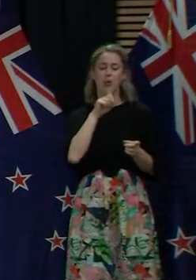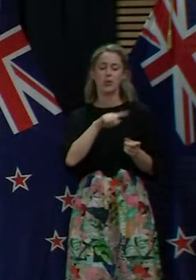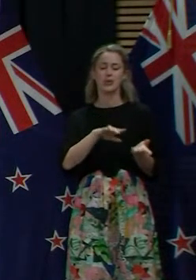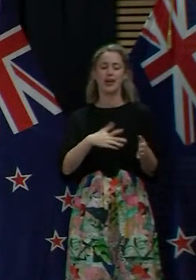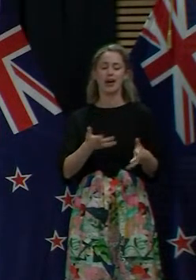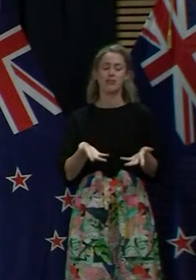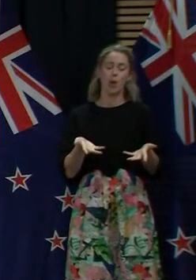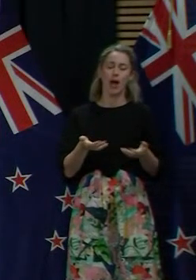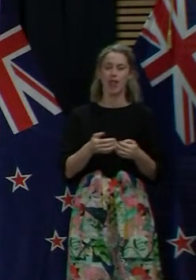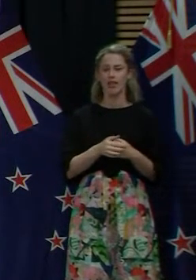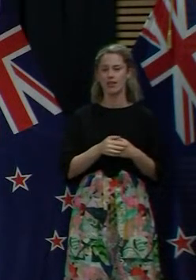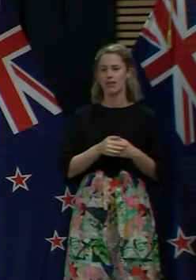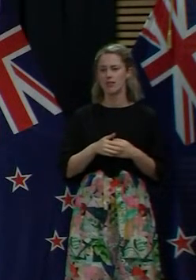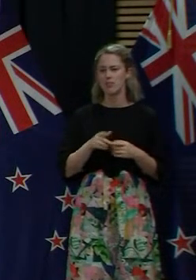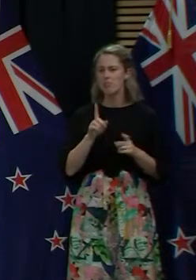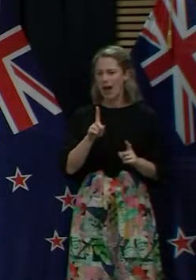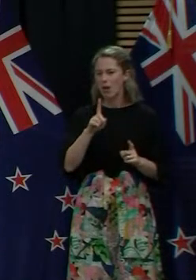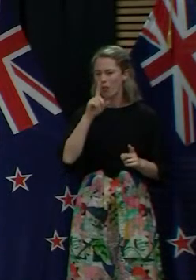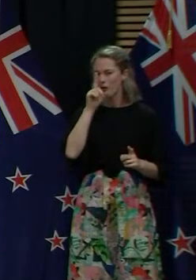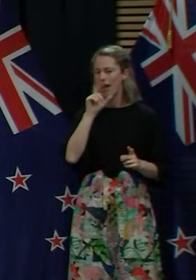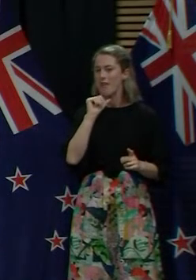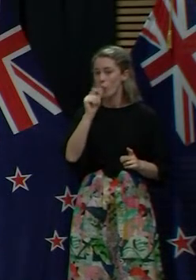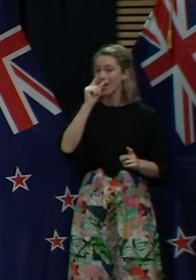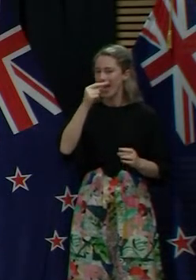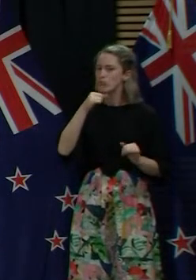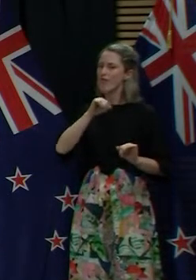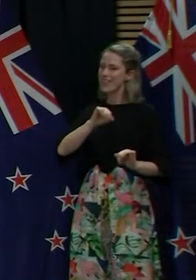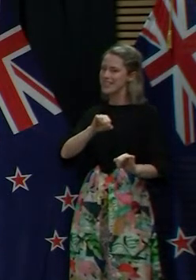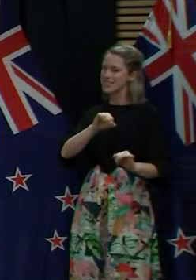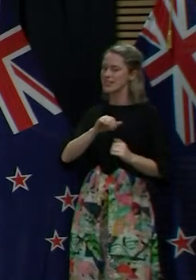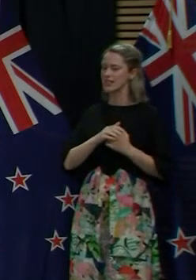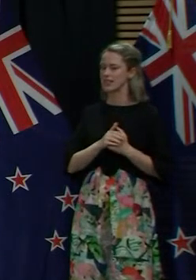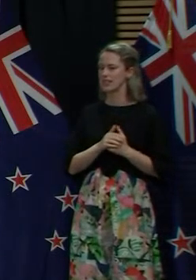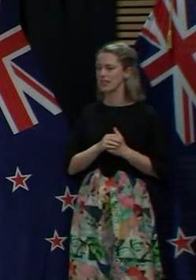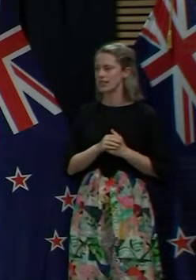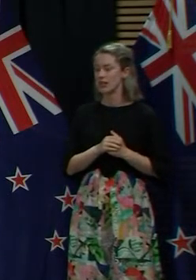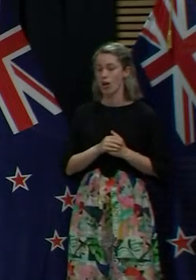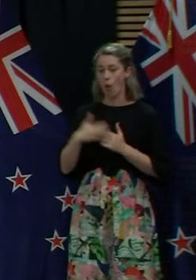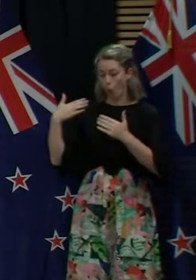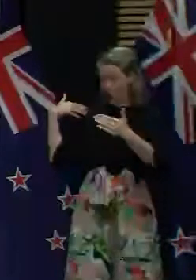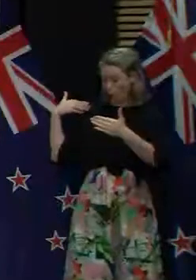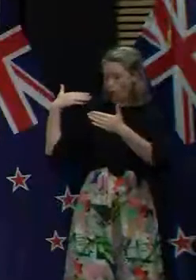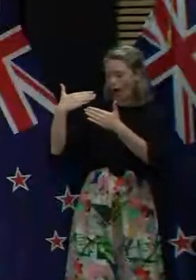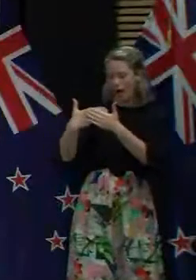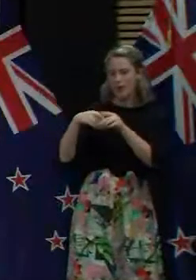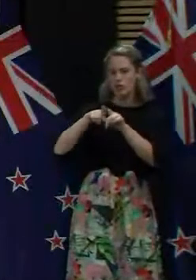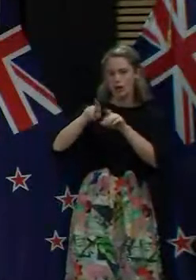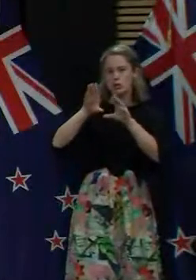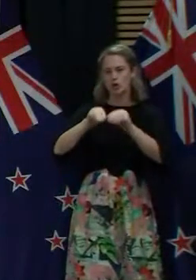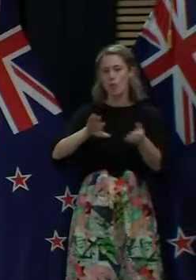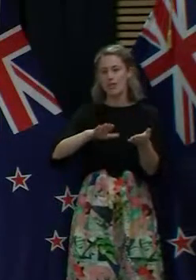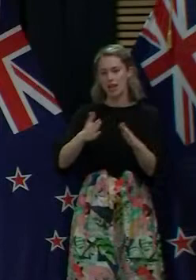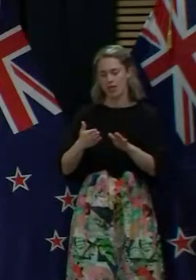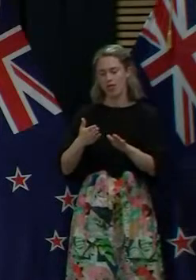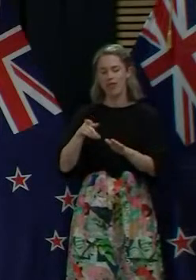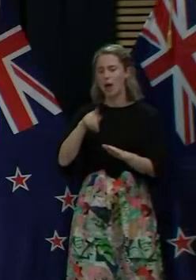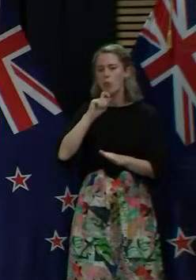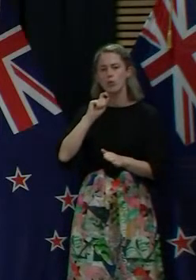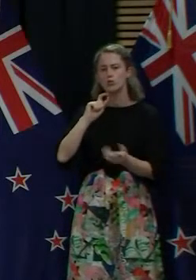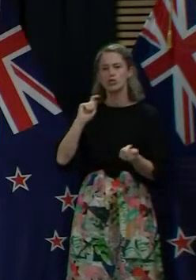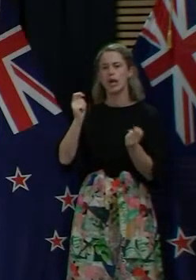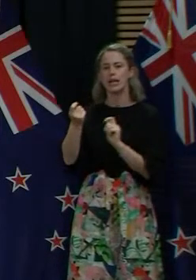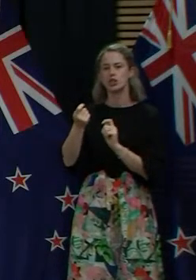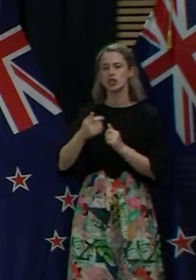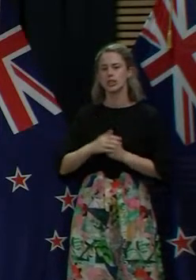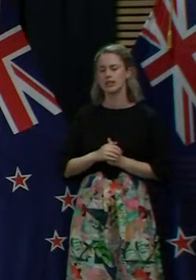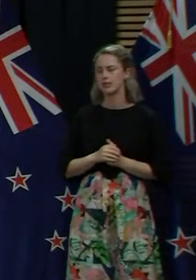infectious disease that takes lives when that can be prevented. That has been our principled approach all the way through, and that has not changed. And so